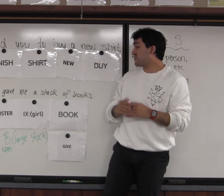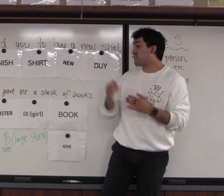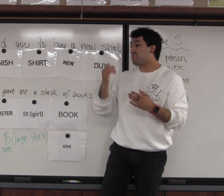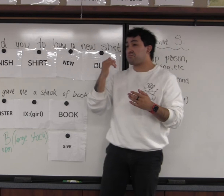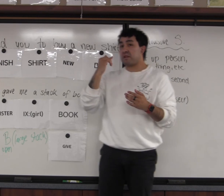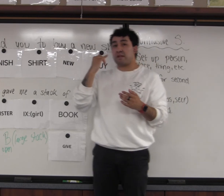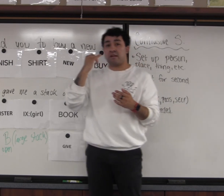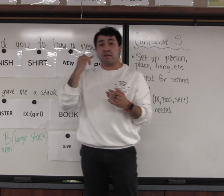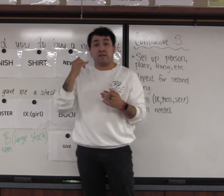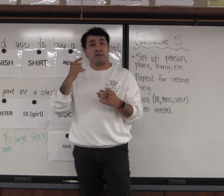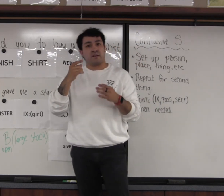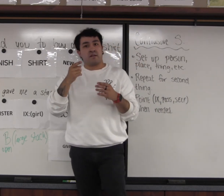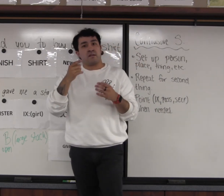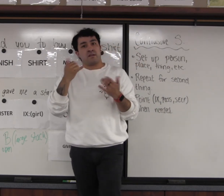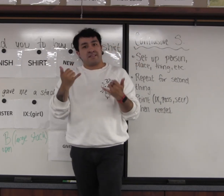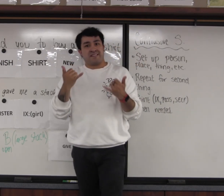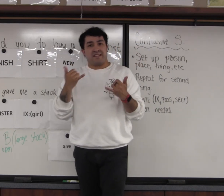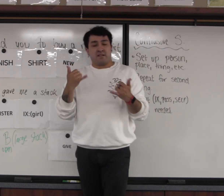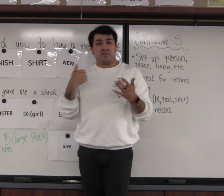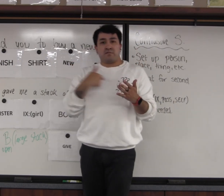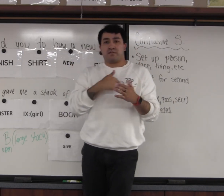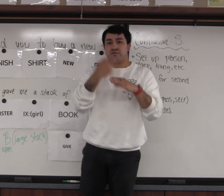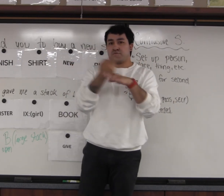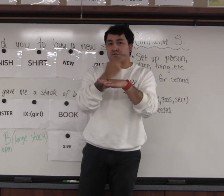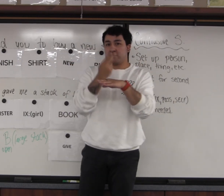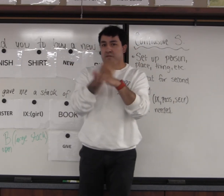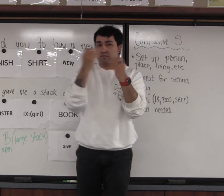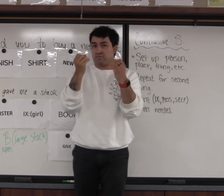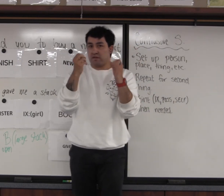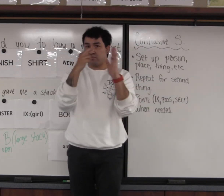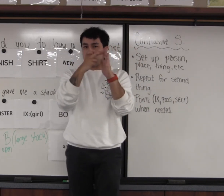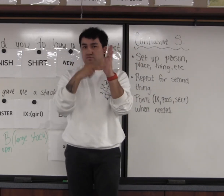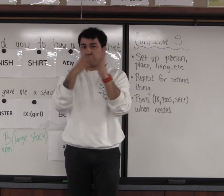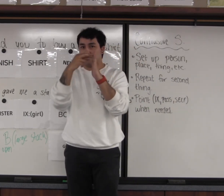is giving it to whom in other situations. So